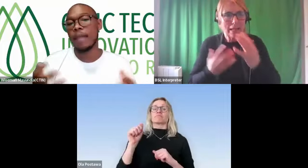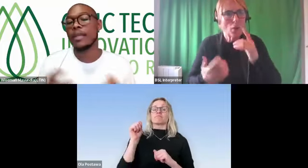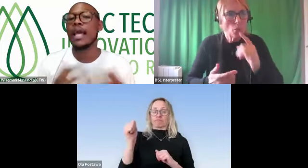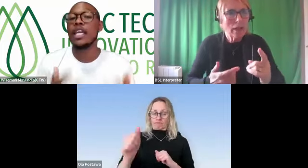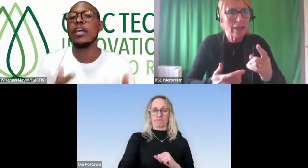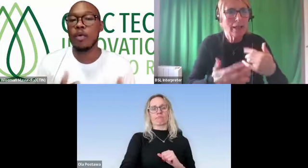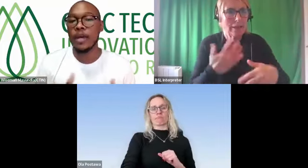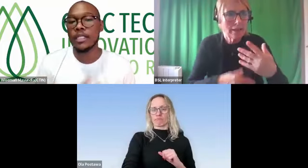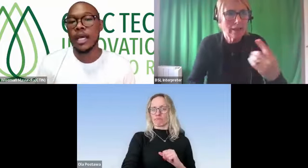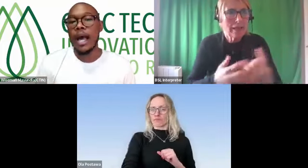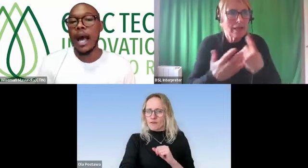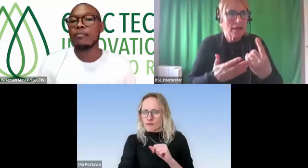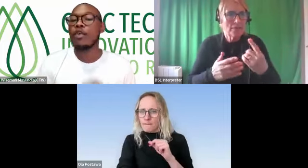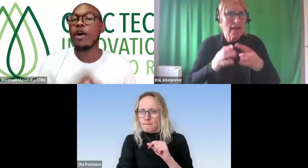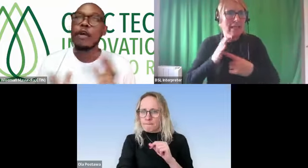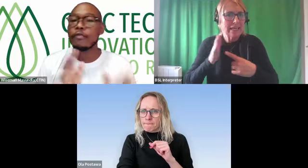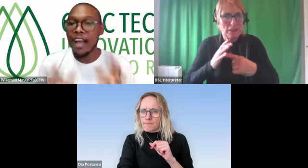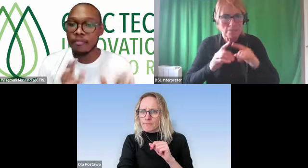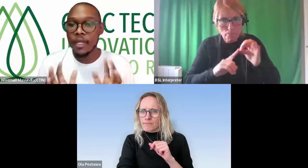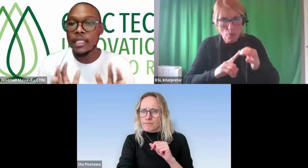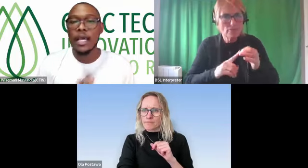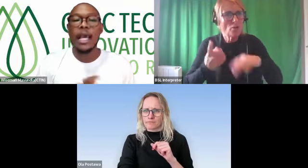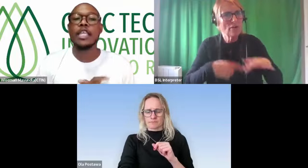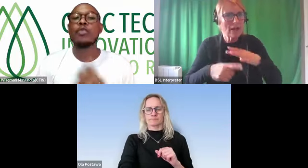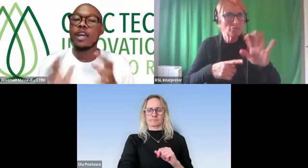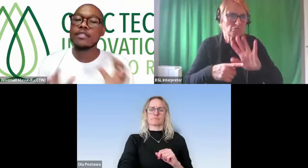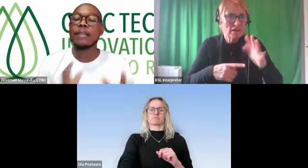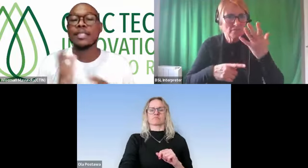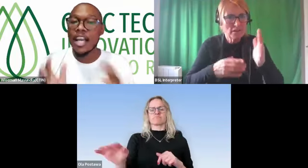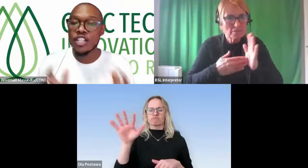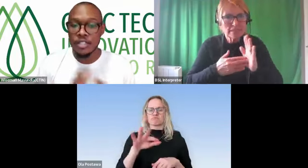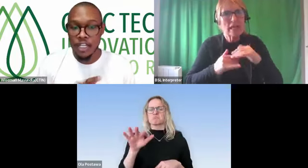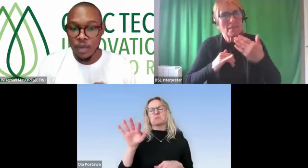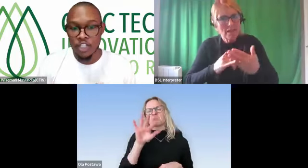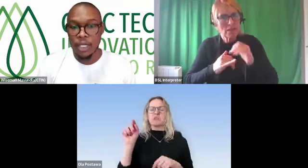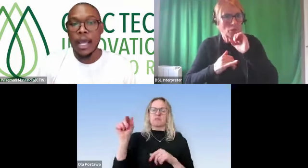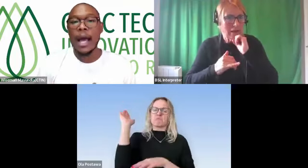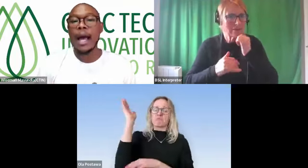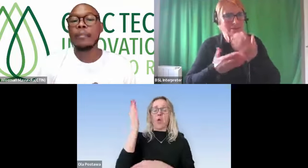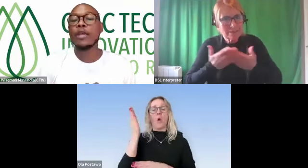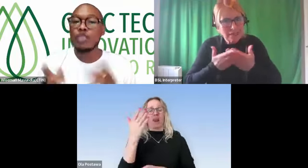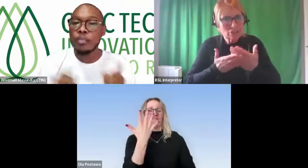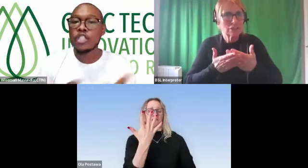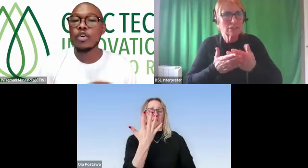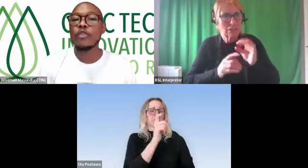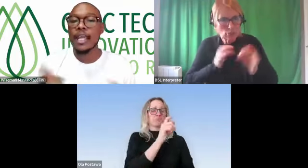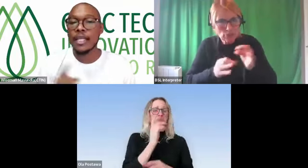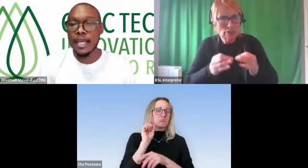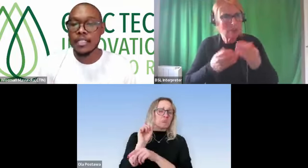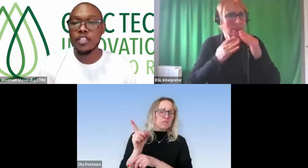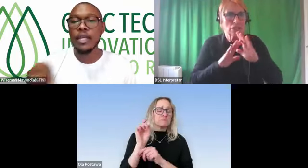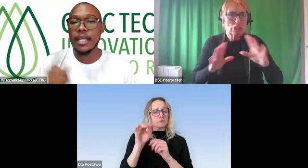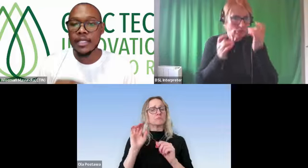current landscape and their key points for around 5 minutes, and then we'll have some discussions and questions. And also, please